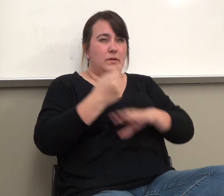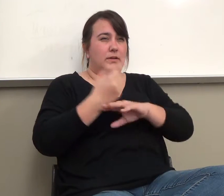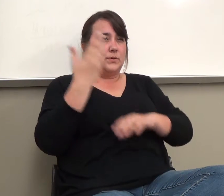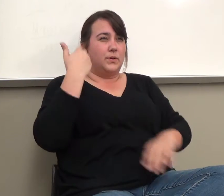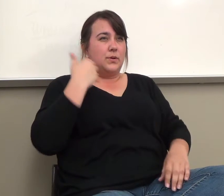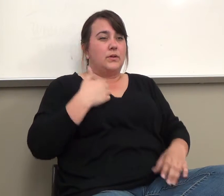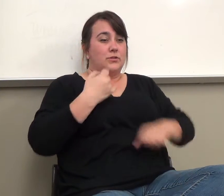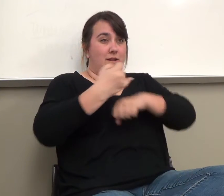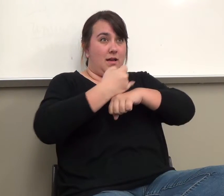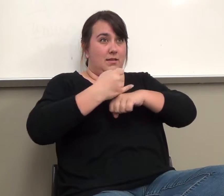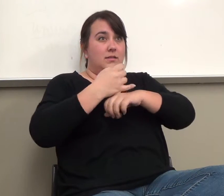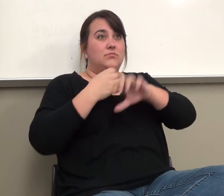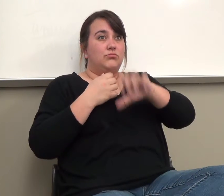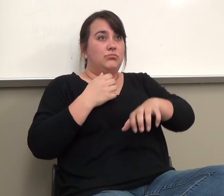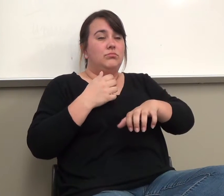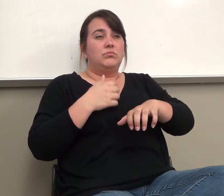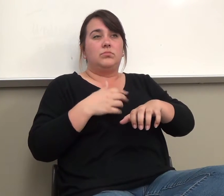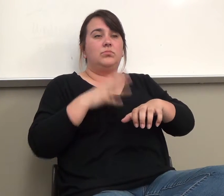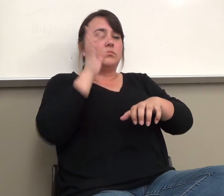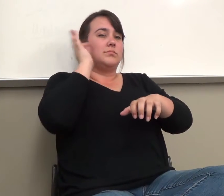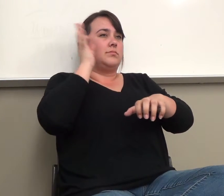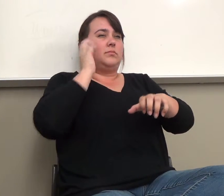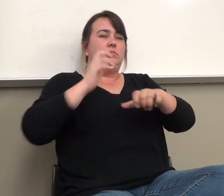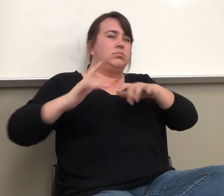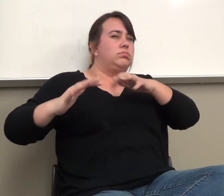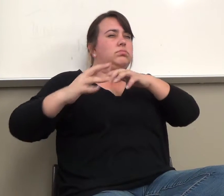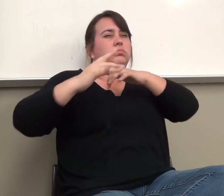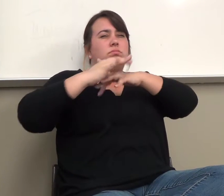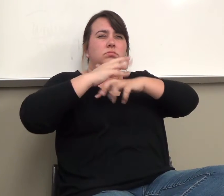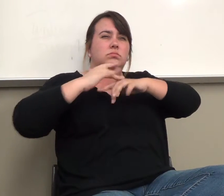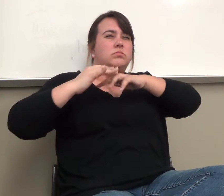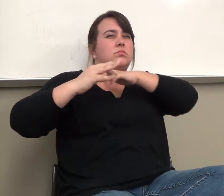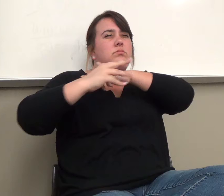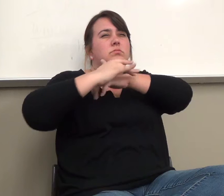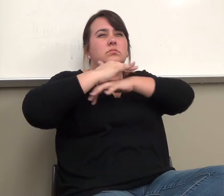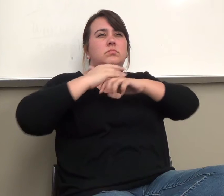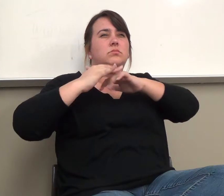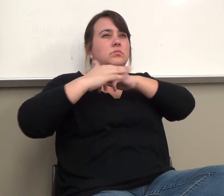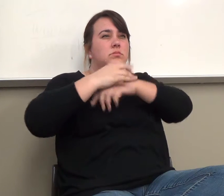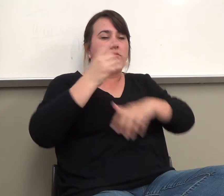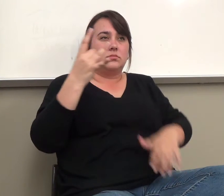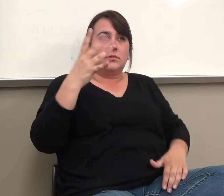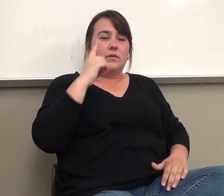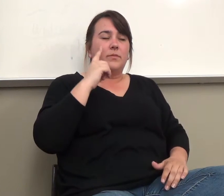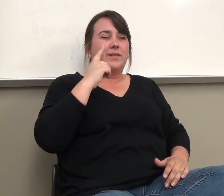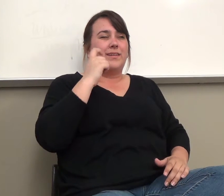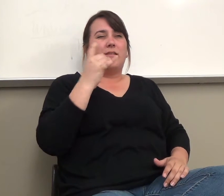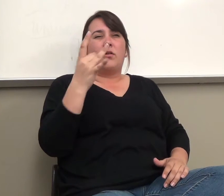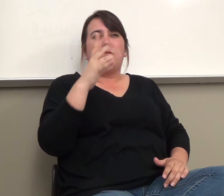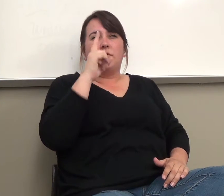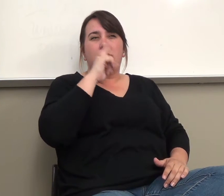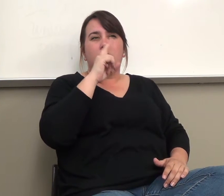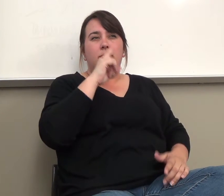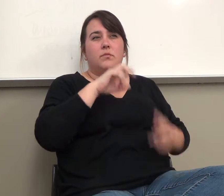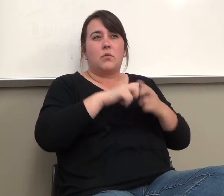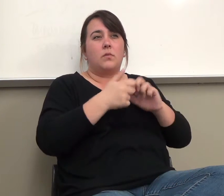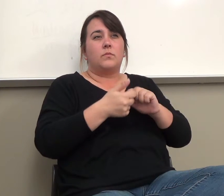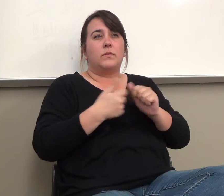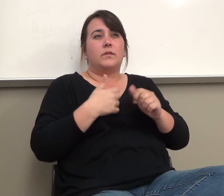there where people had been getting these cats to help get the mice off the fishing boats. And the cats have